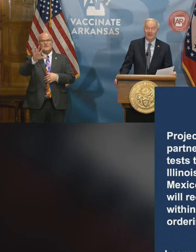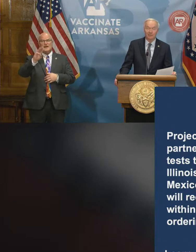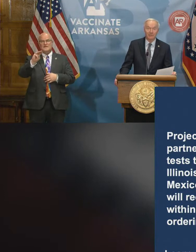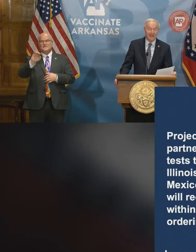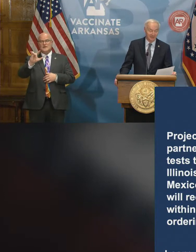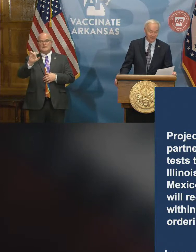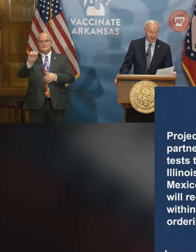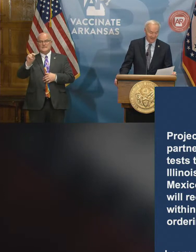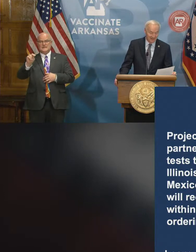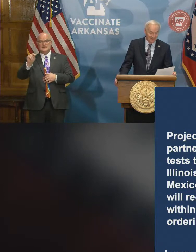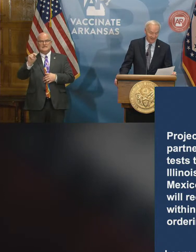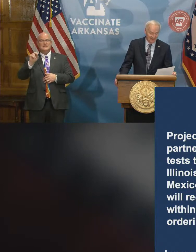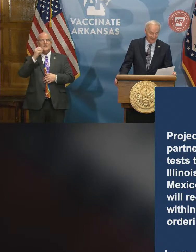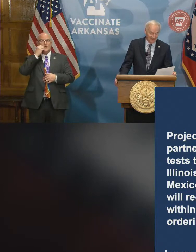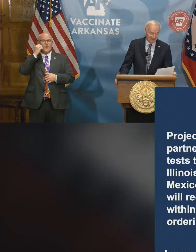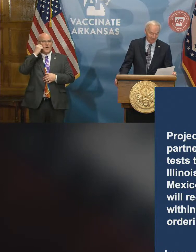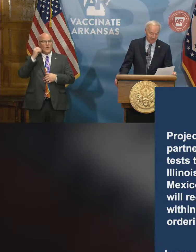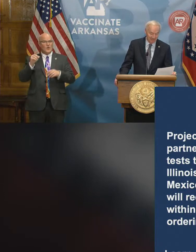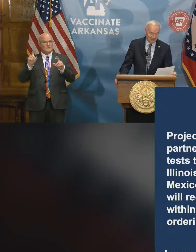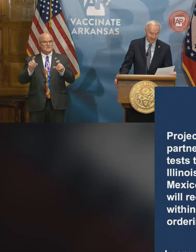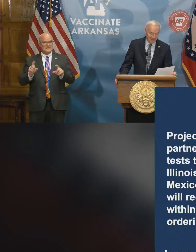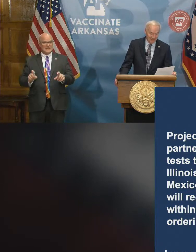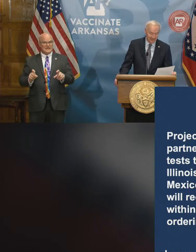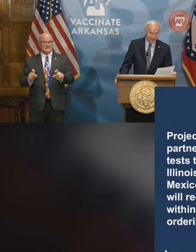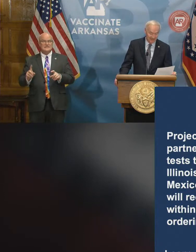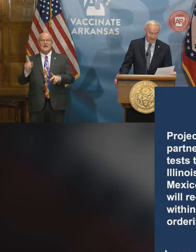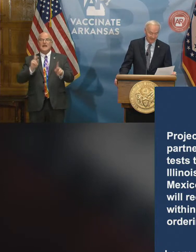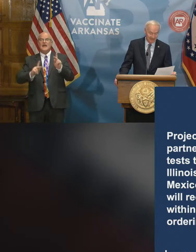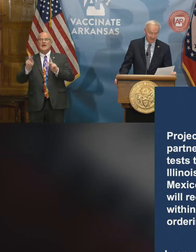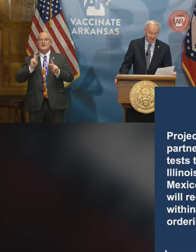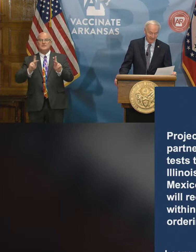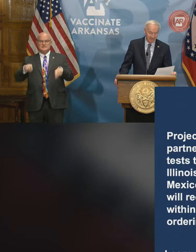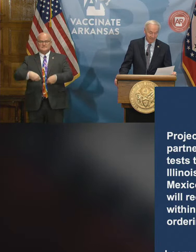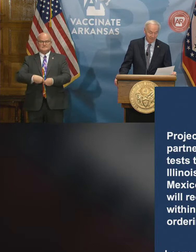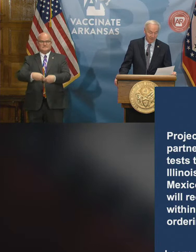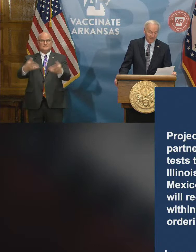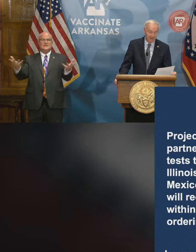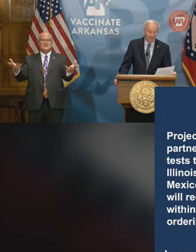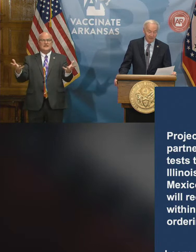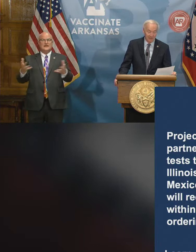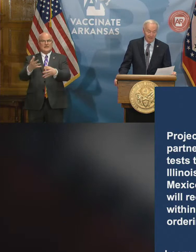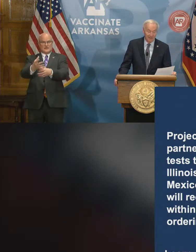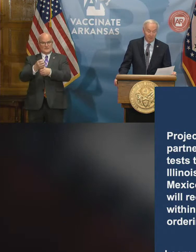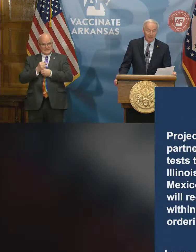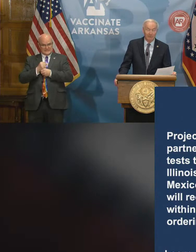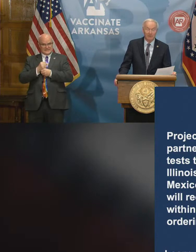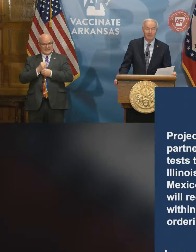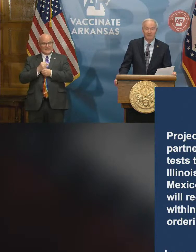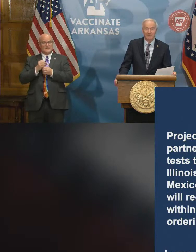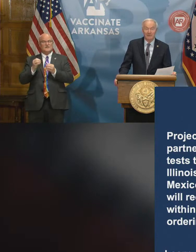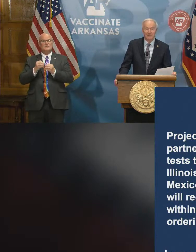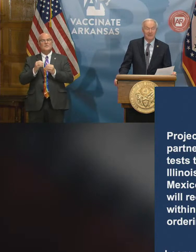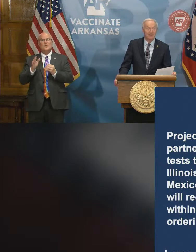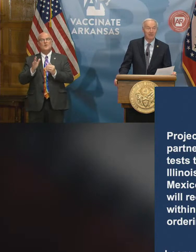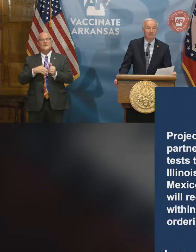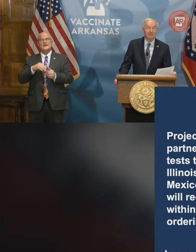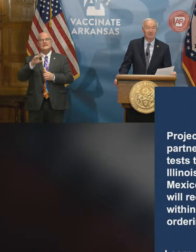million at-home tests. The public has given out, have received well over